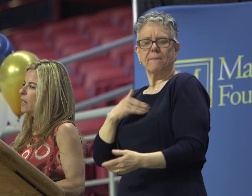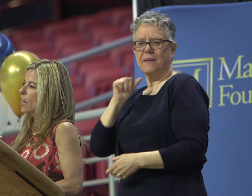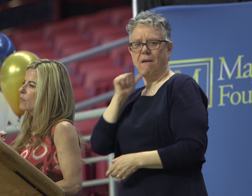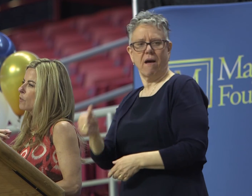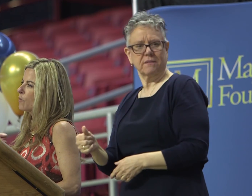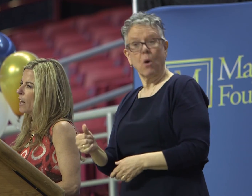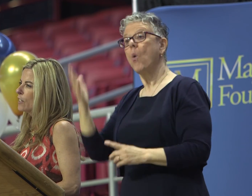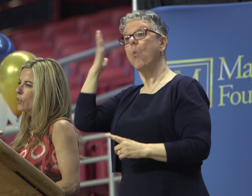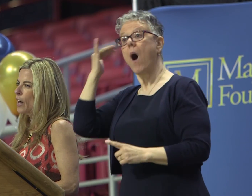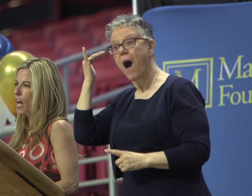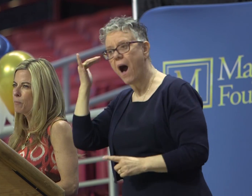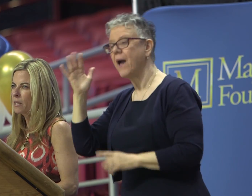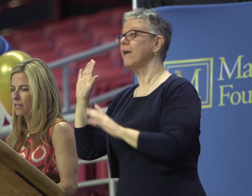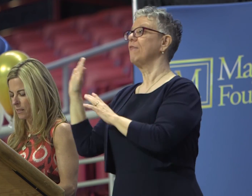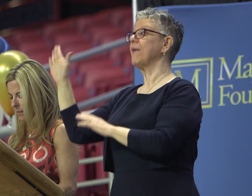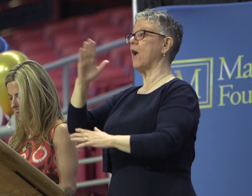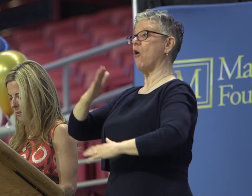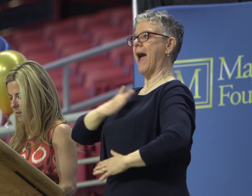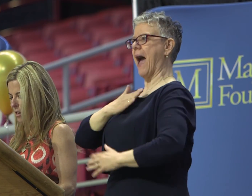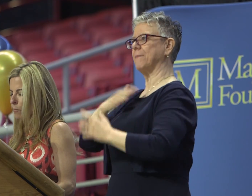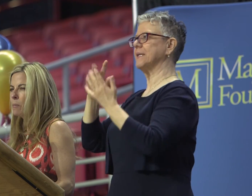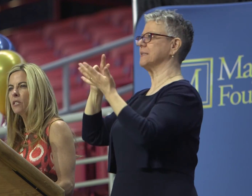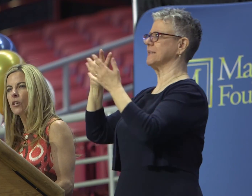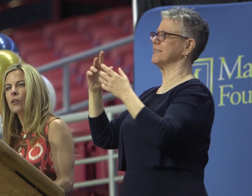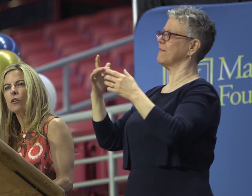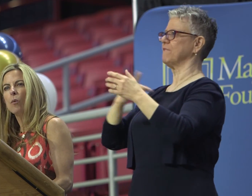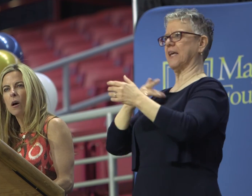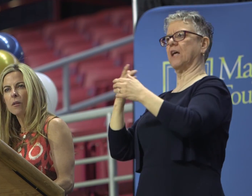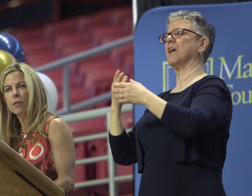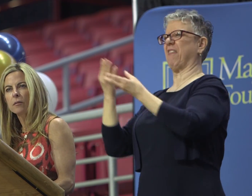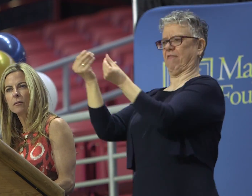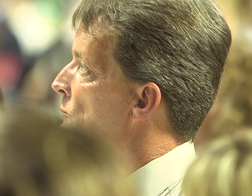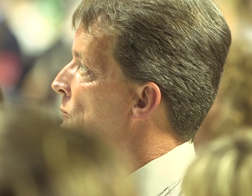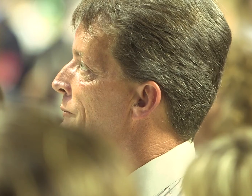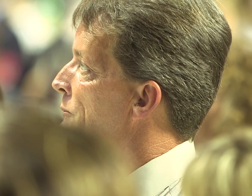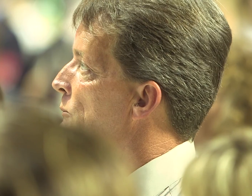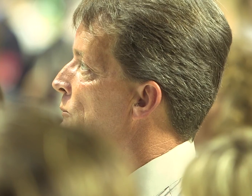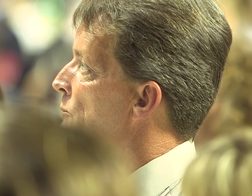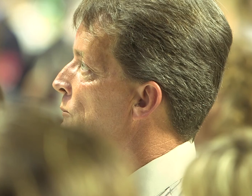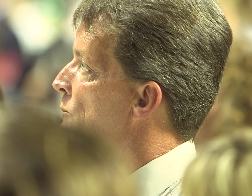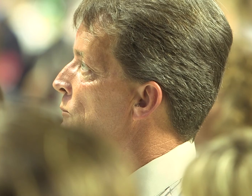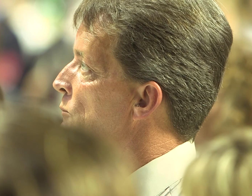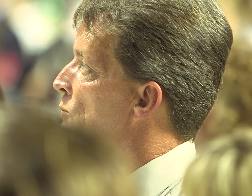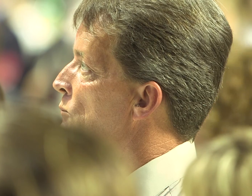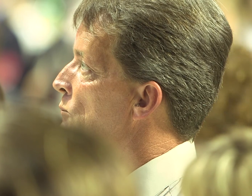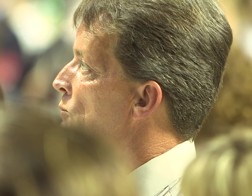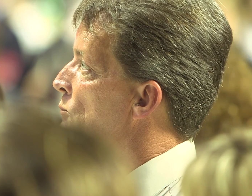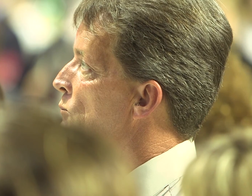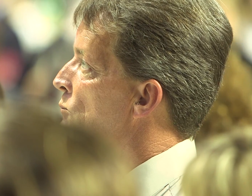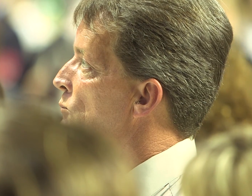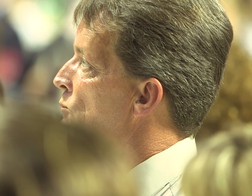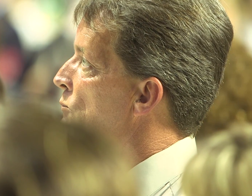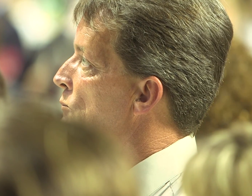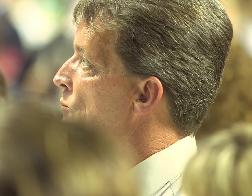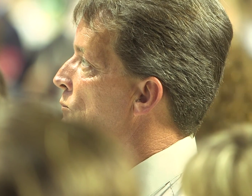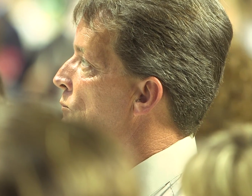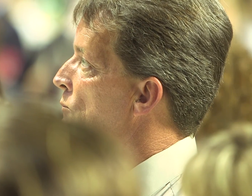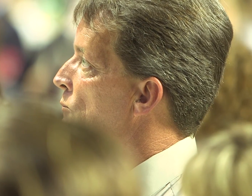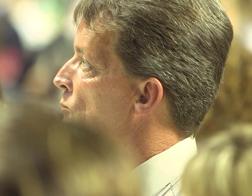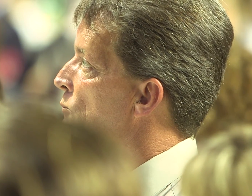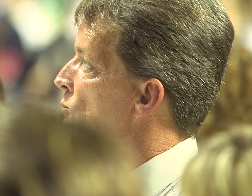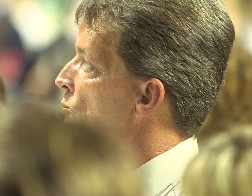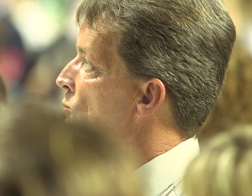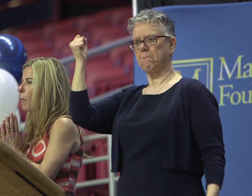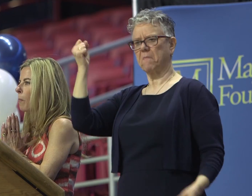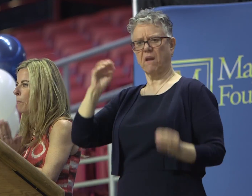because they have defined their happiness by material wealth. leaving their heart a vacant